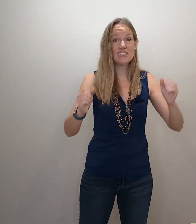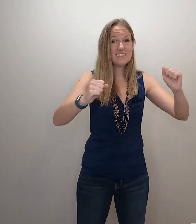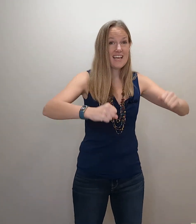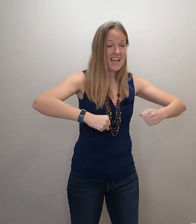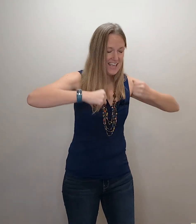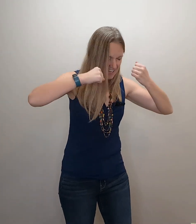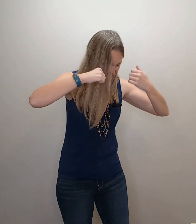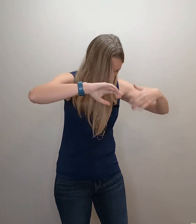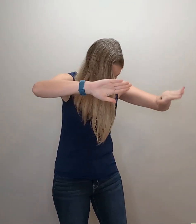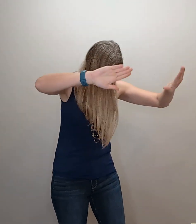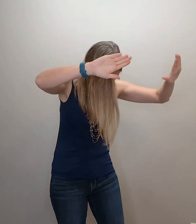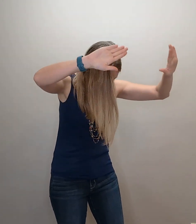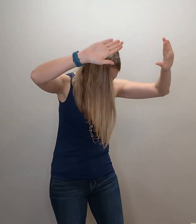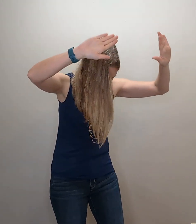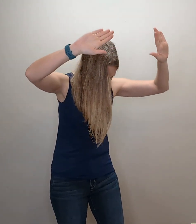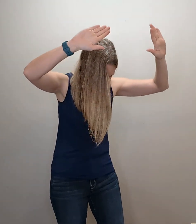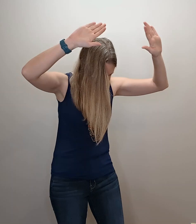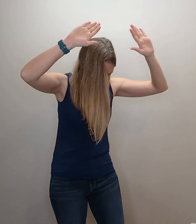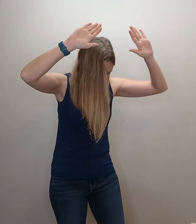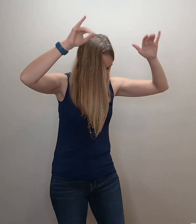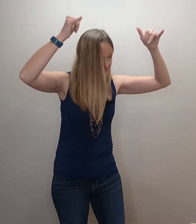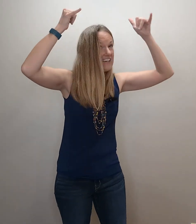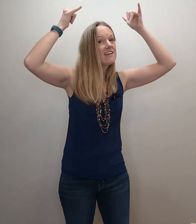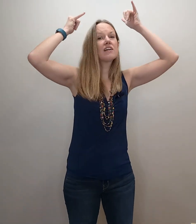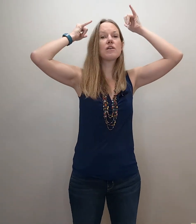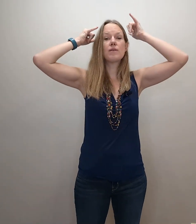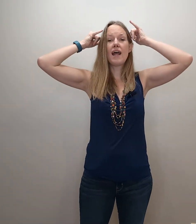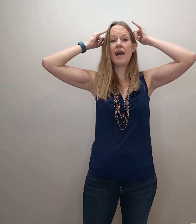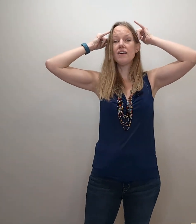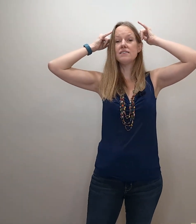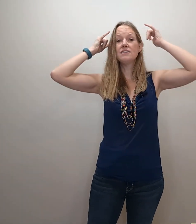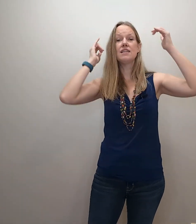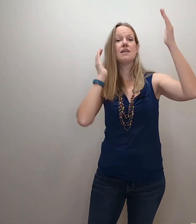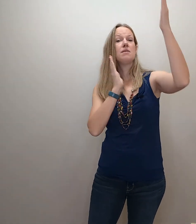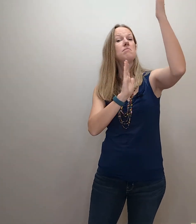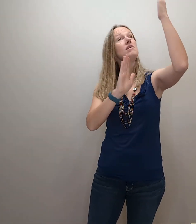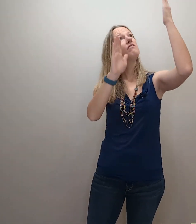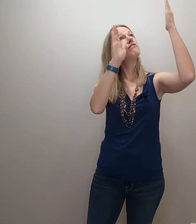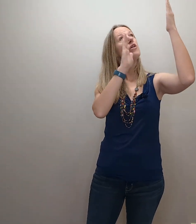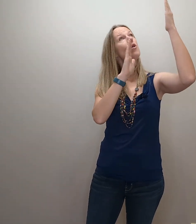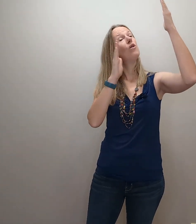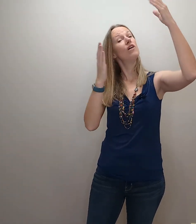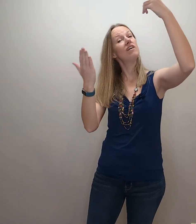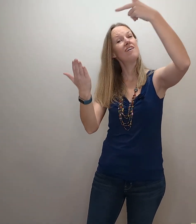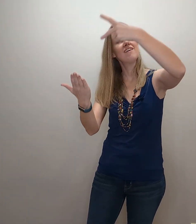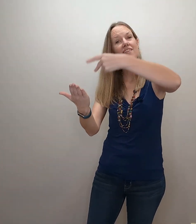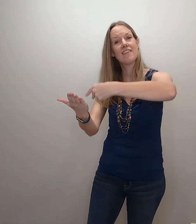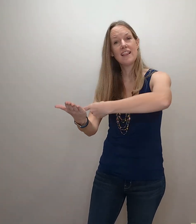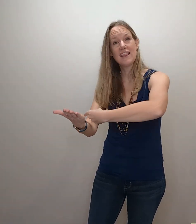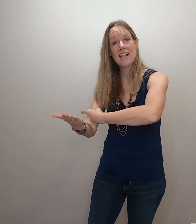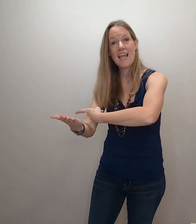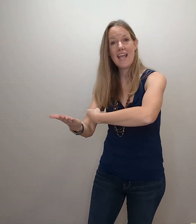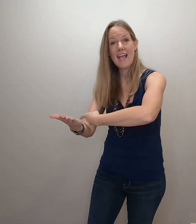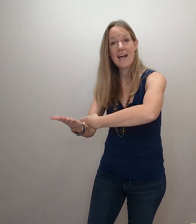elders cast their crowns before the